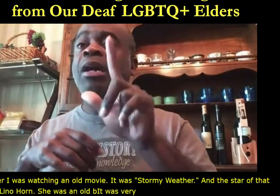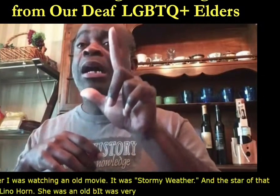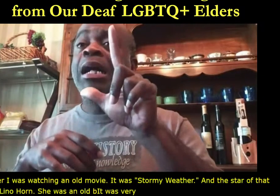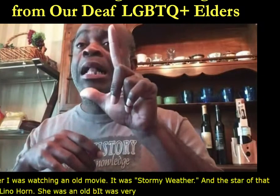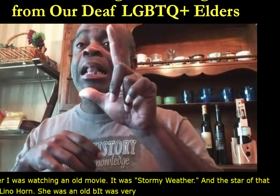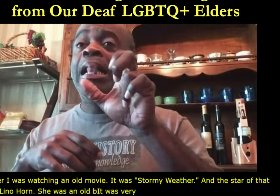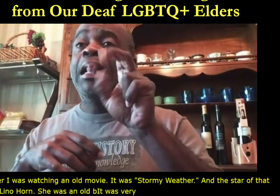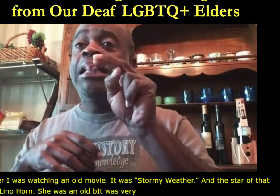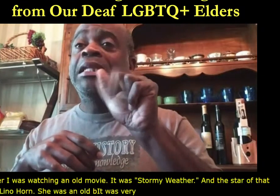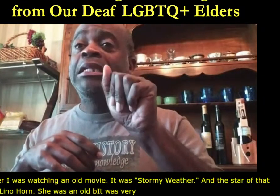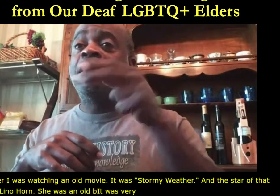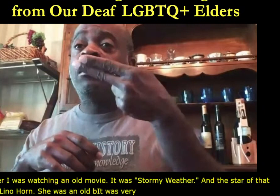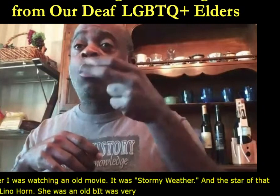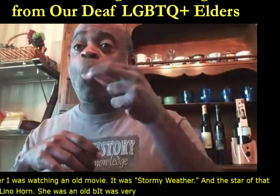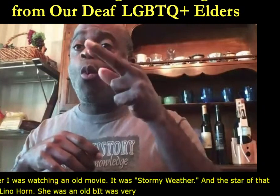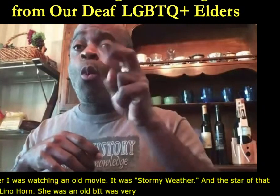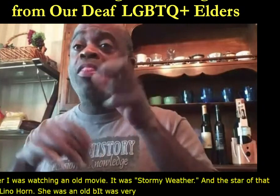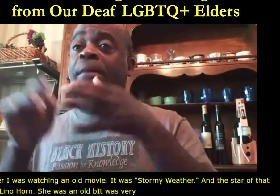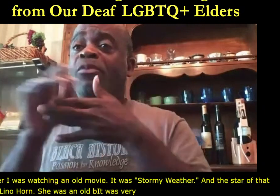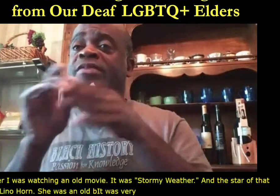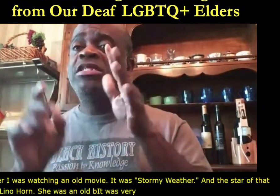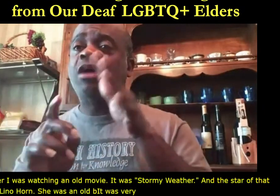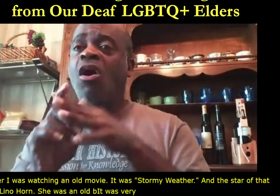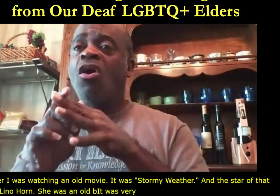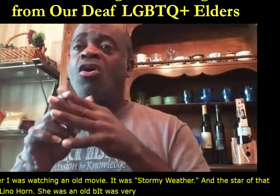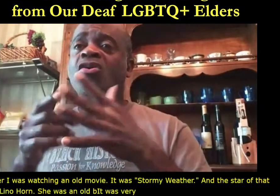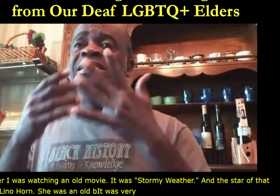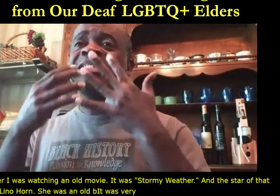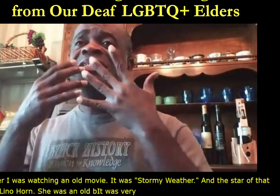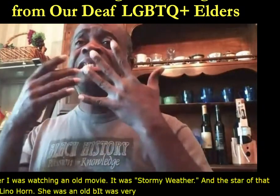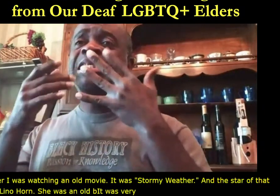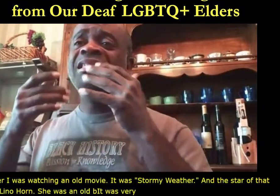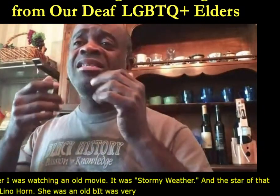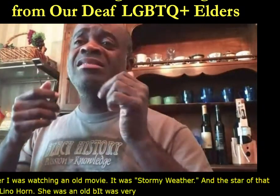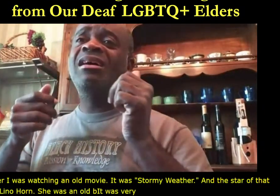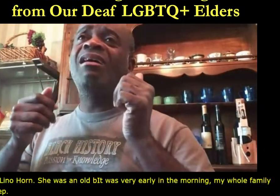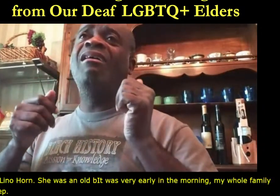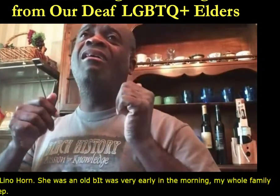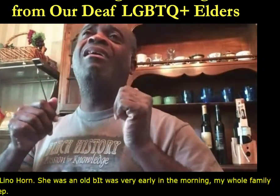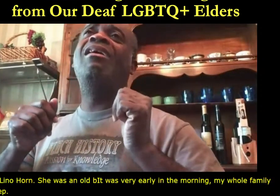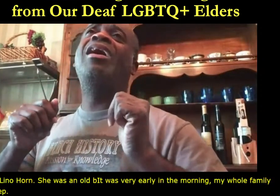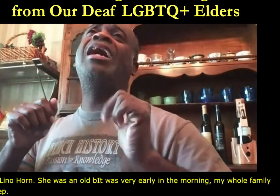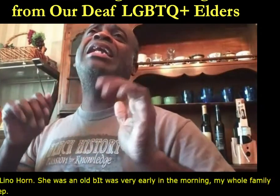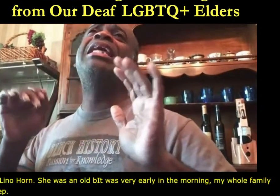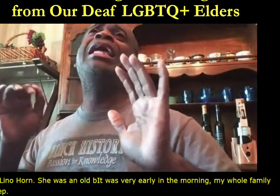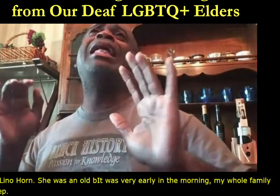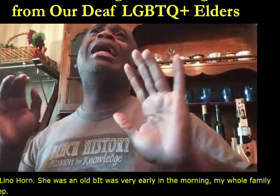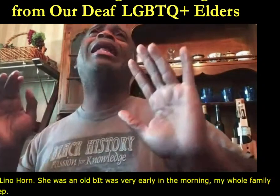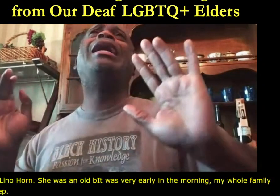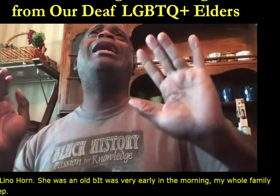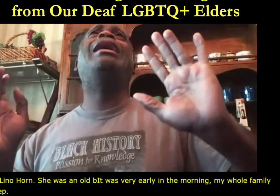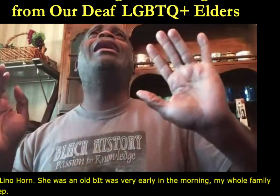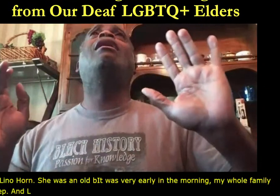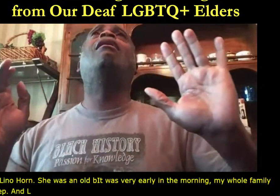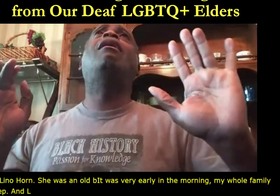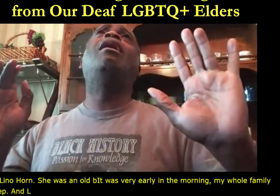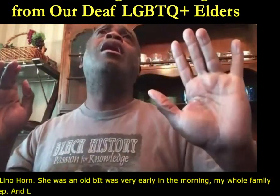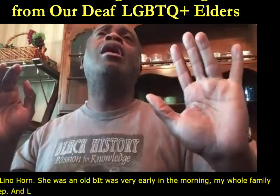something popped up in the movie whereas lena horn the movie star was singing oh